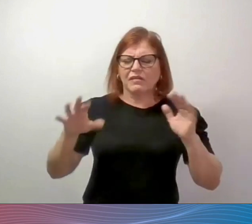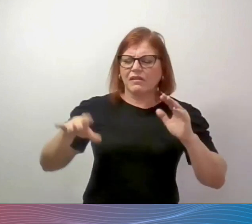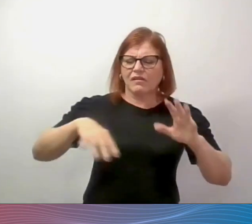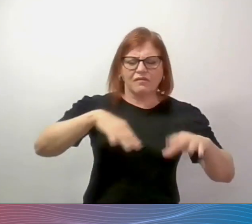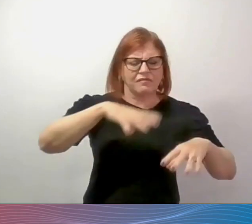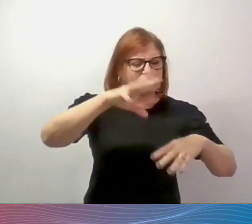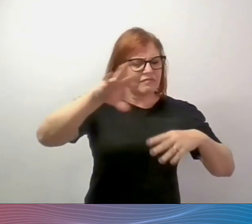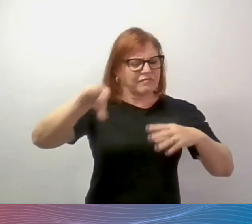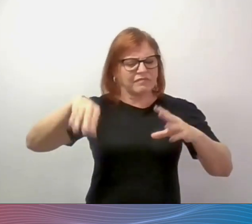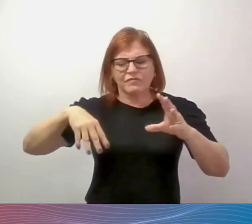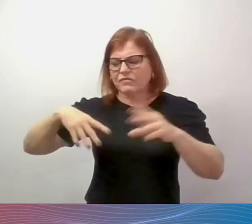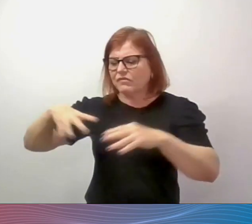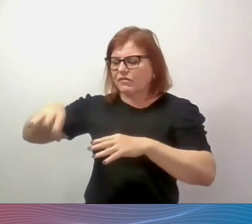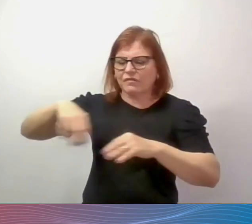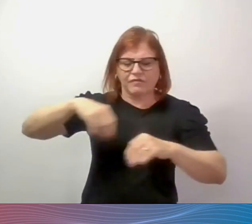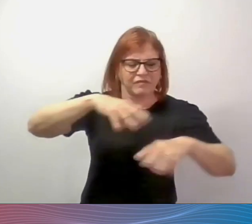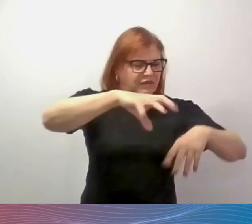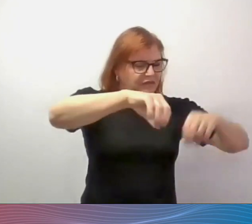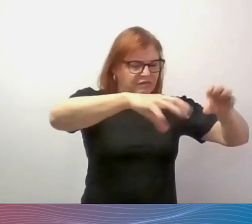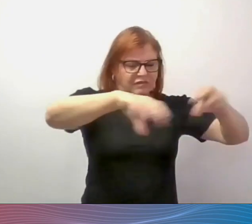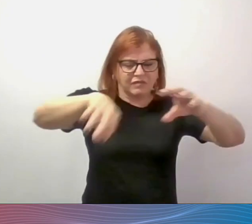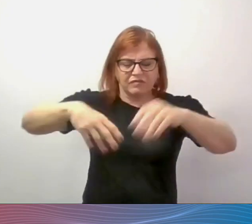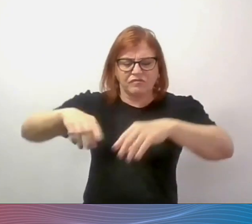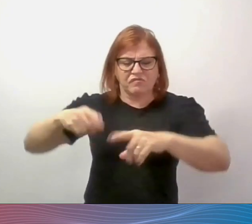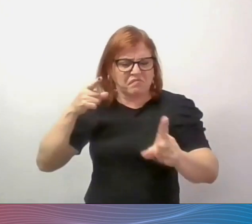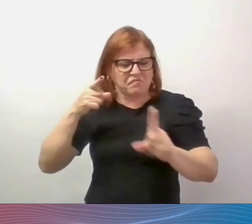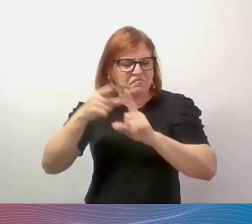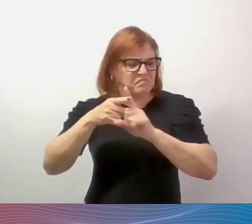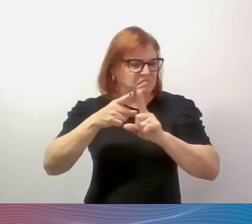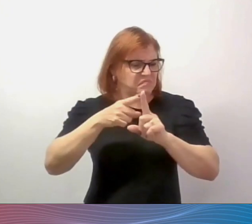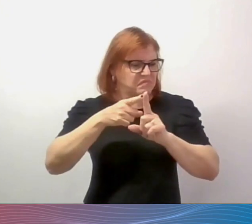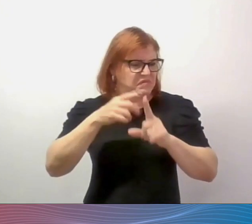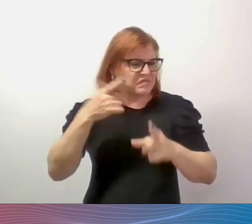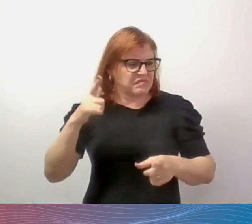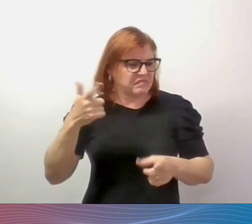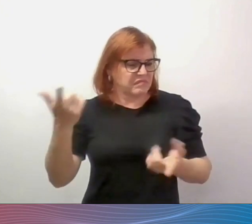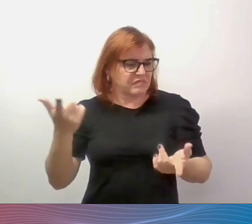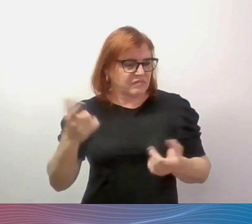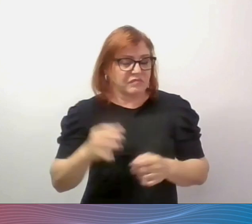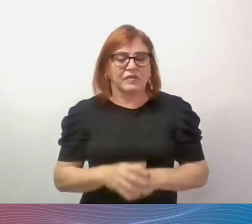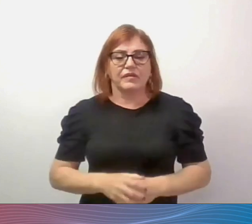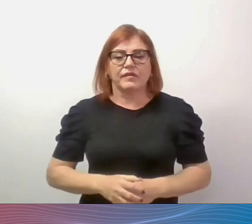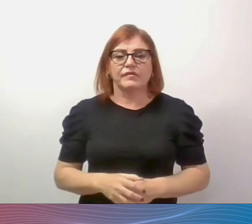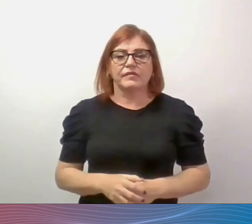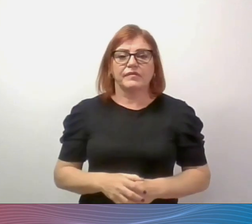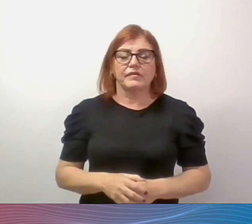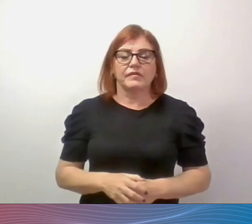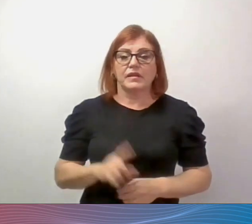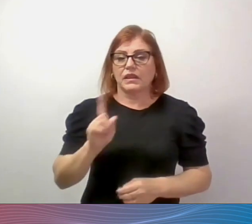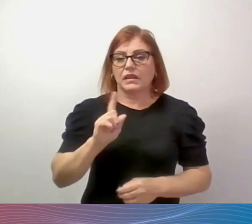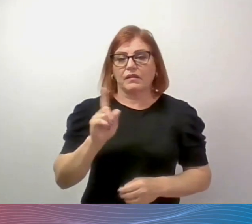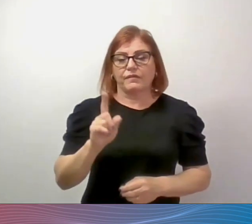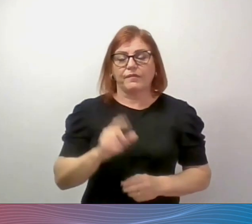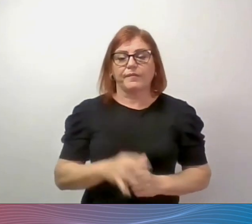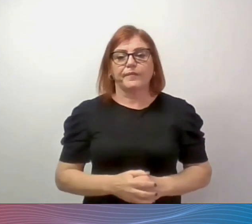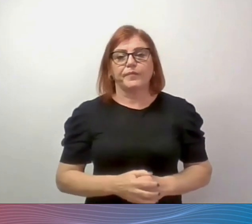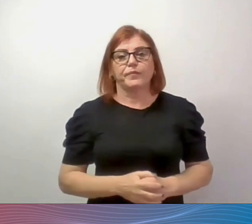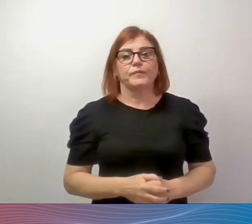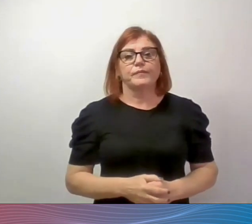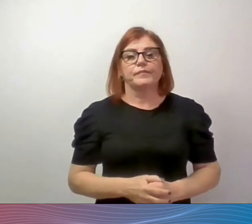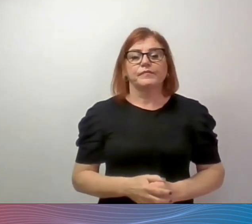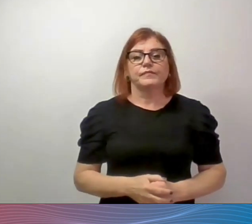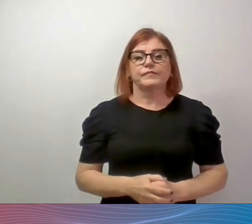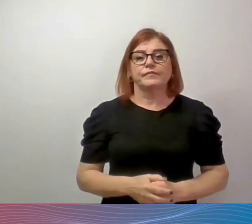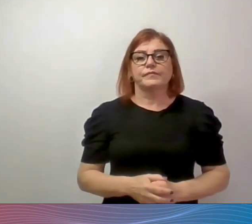doar, mas doar para quê? Não tem objetivo nenhum. He does not is like someone who's giving, giving without a